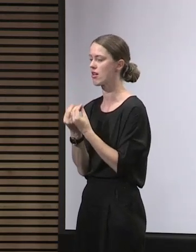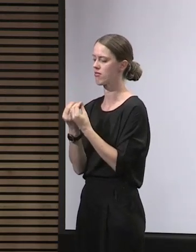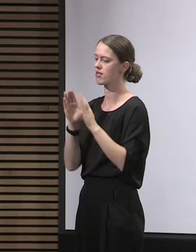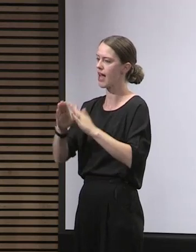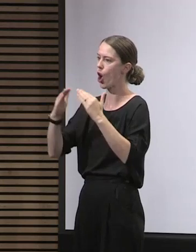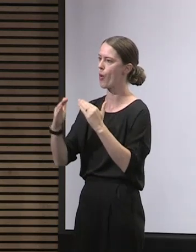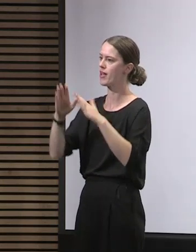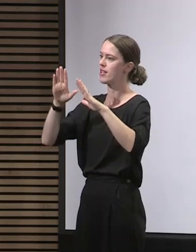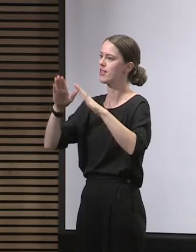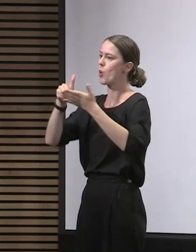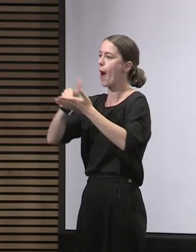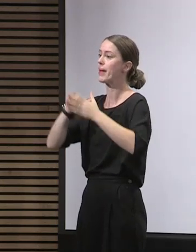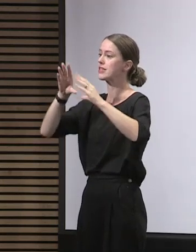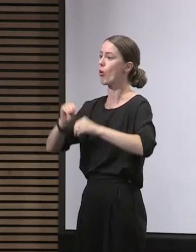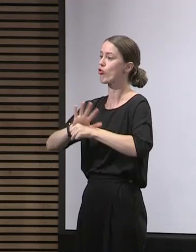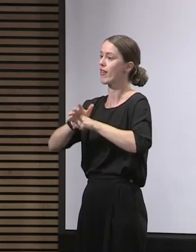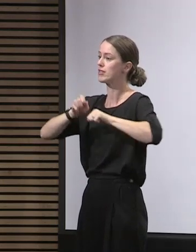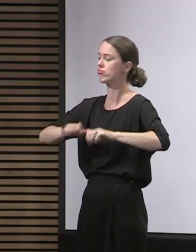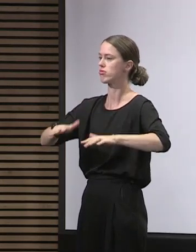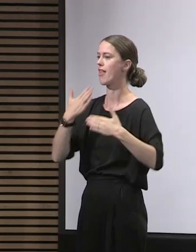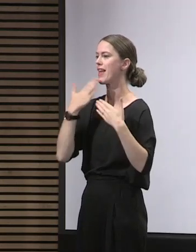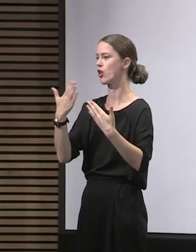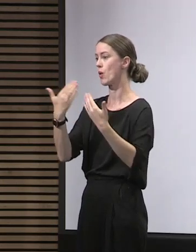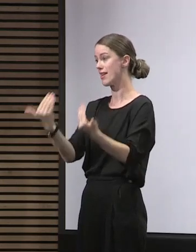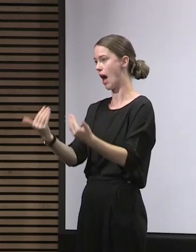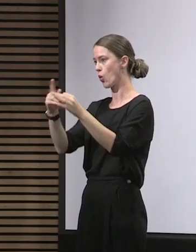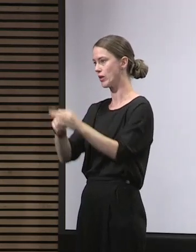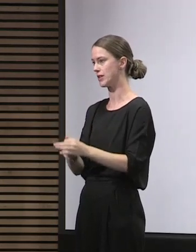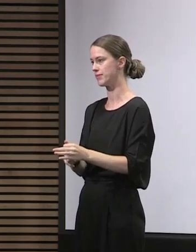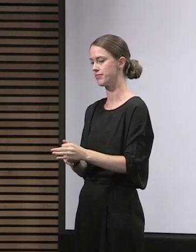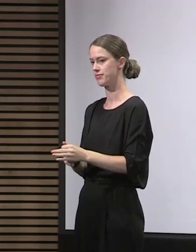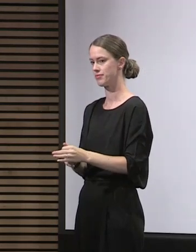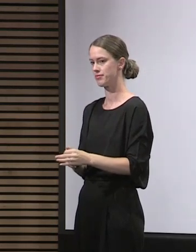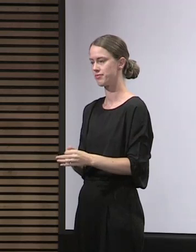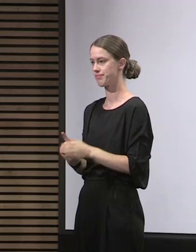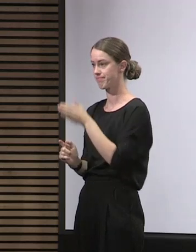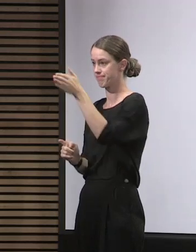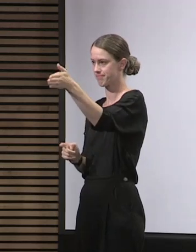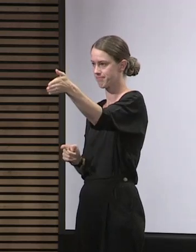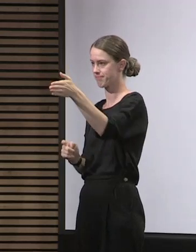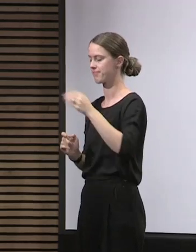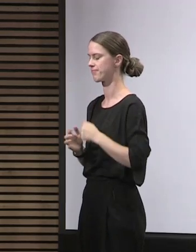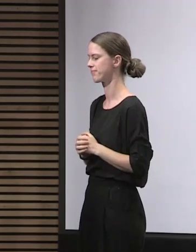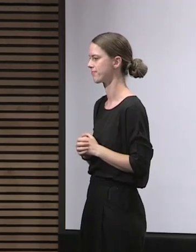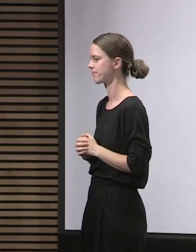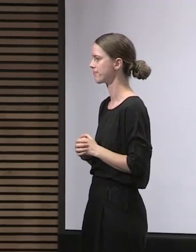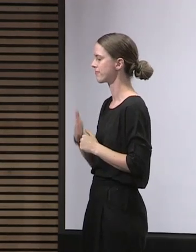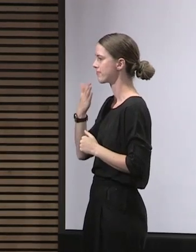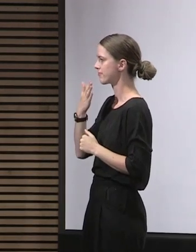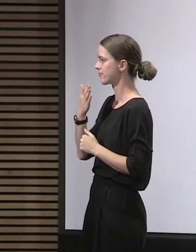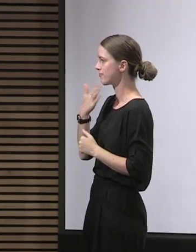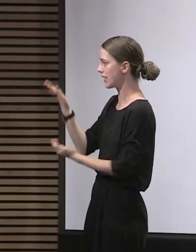to help us break the chain of transmission. Thank you, and we're happy to take any questions. Tova, let's start with Tova. Thank you. Dr. McKellar, could you